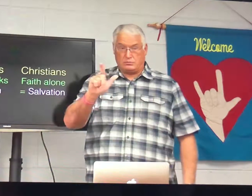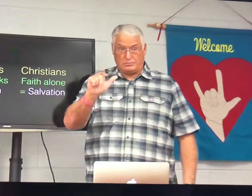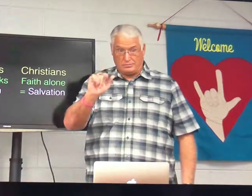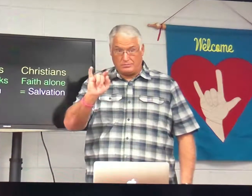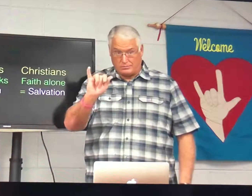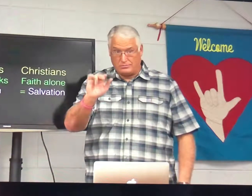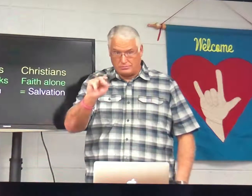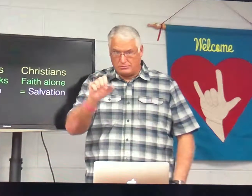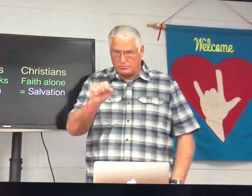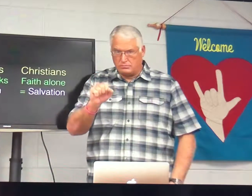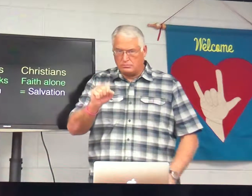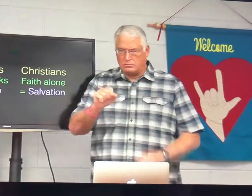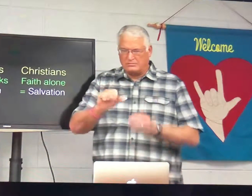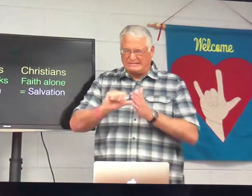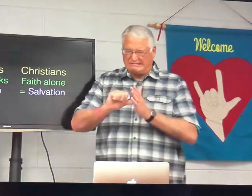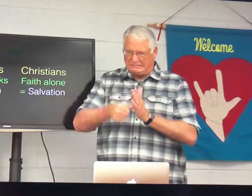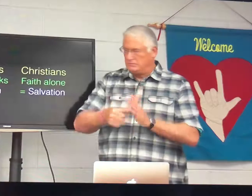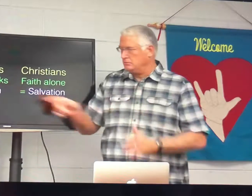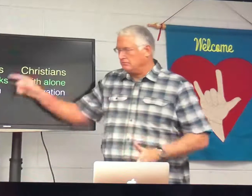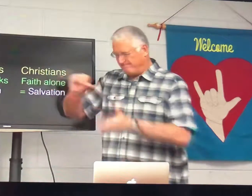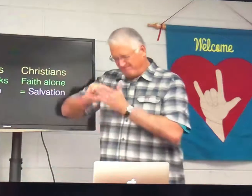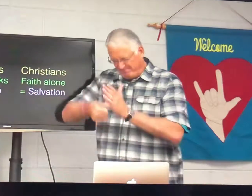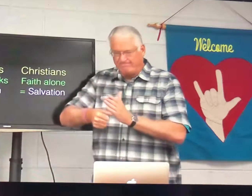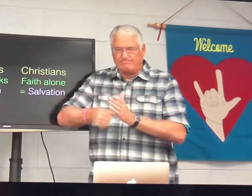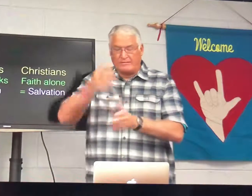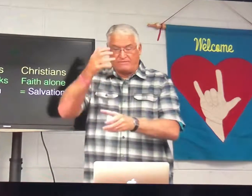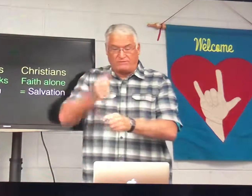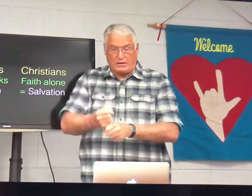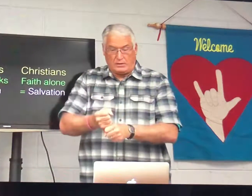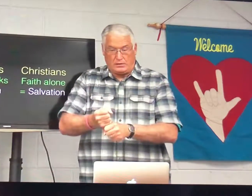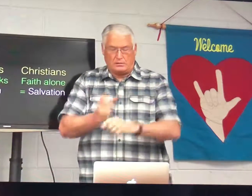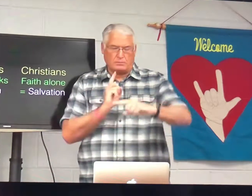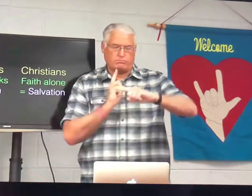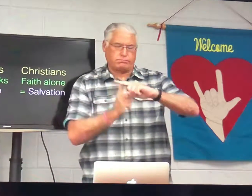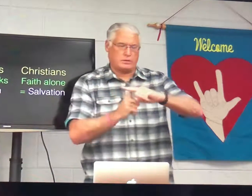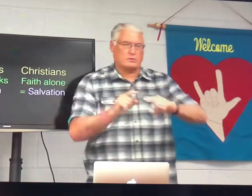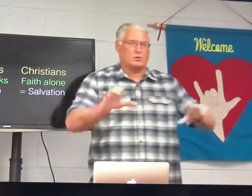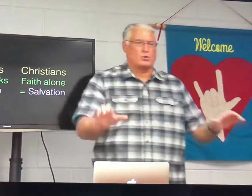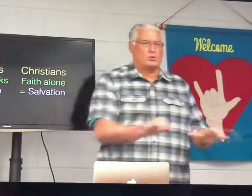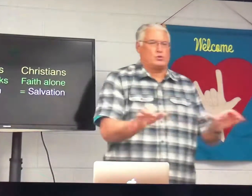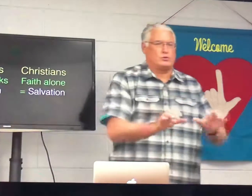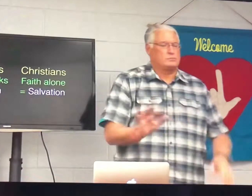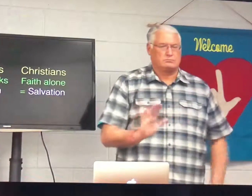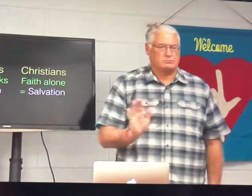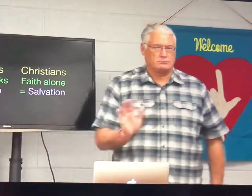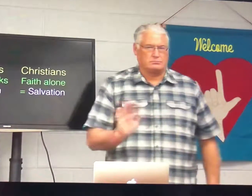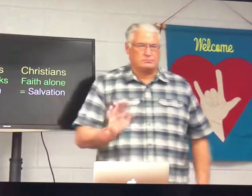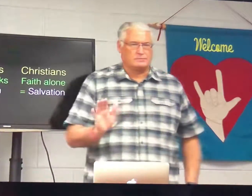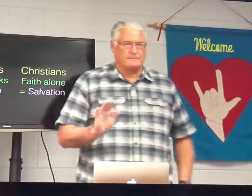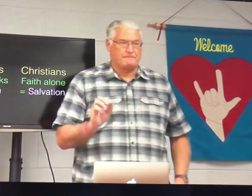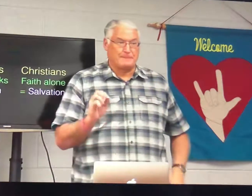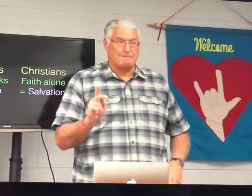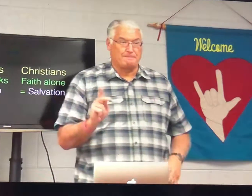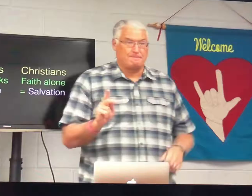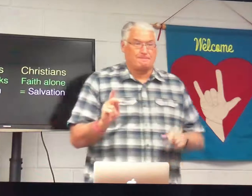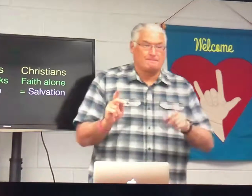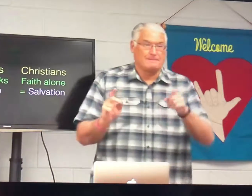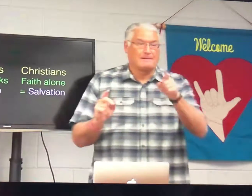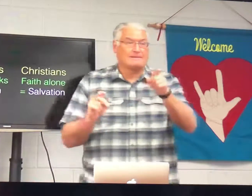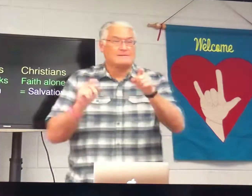defeats. Well, Alex Cobb and Hunter Wood, the pitching matchup. We'll take a look at the Rays starting lineup, presented by your